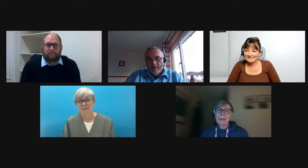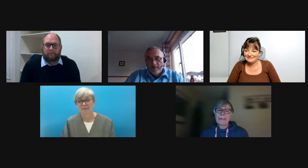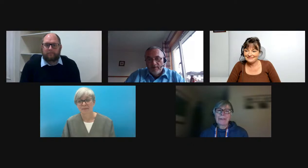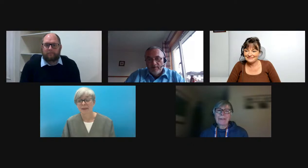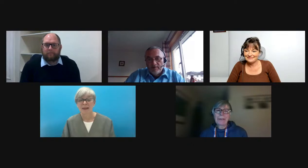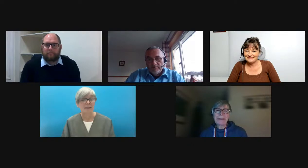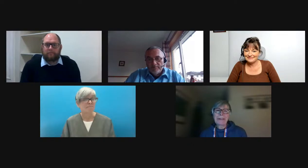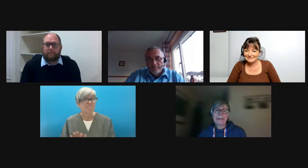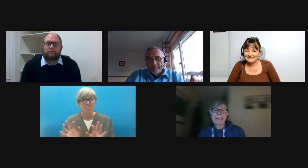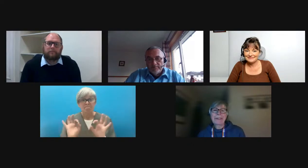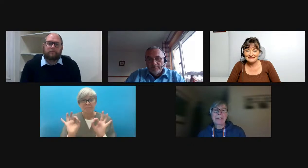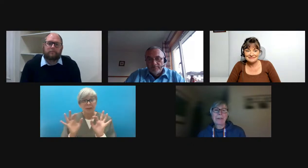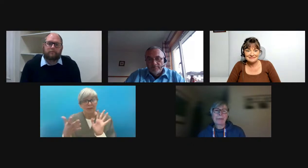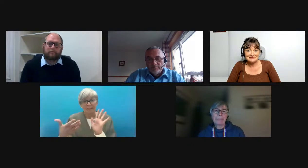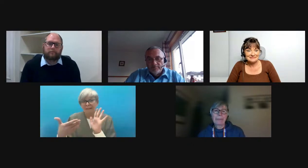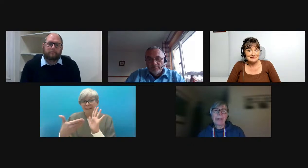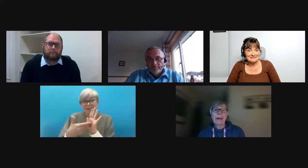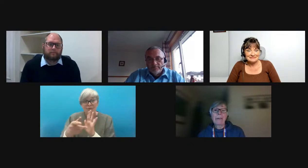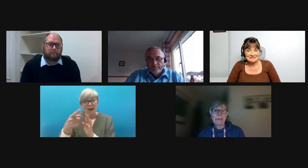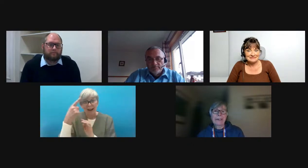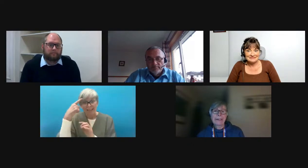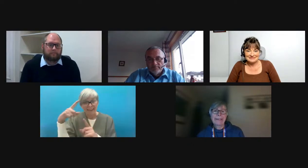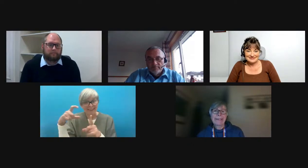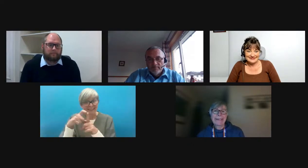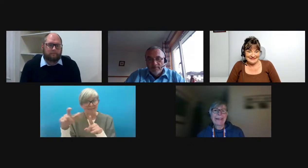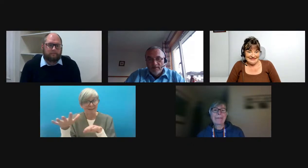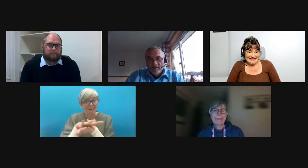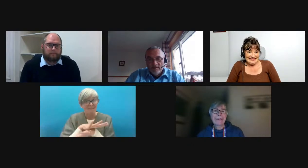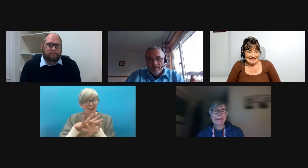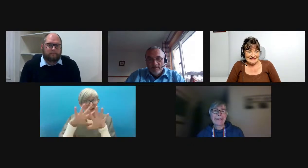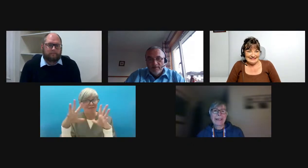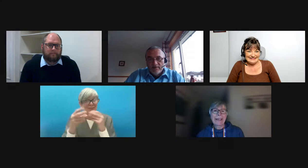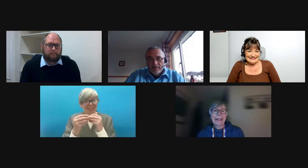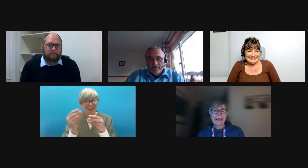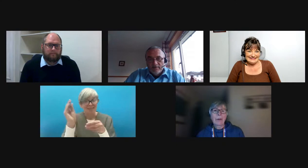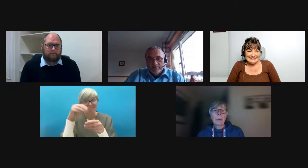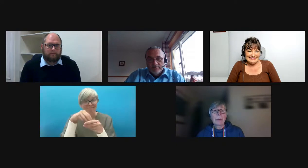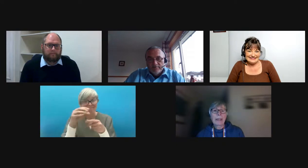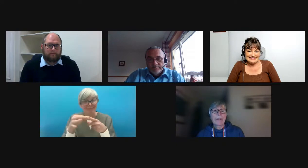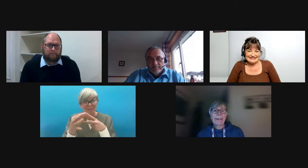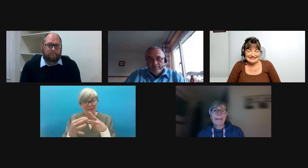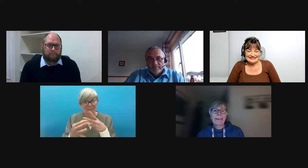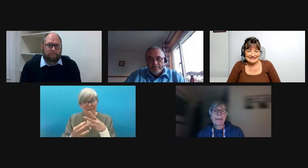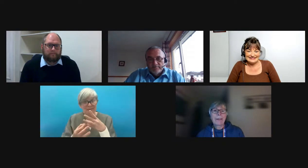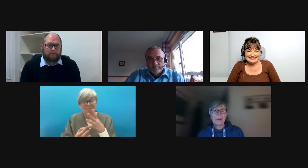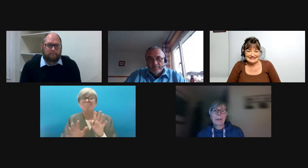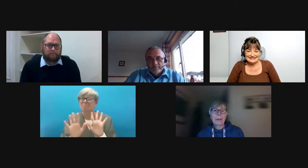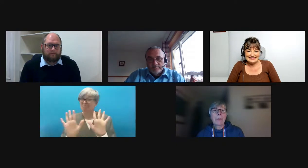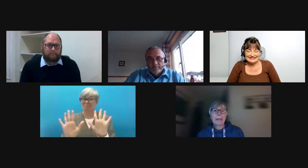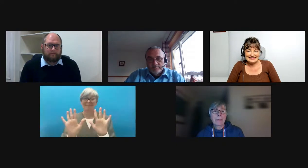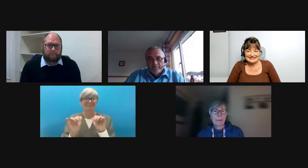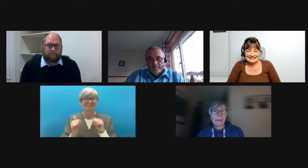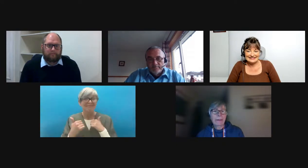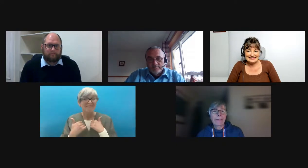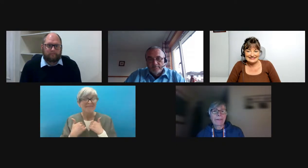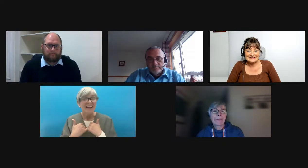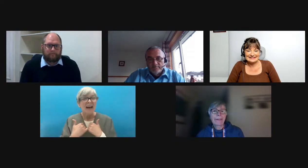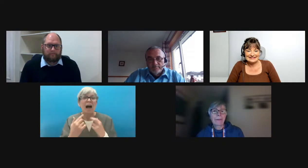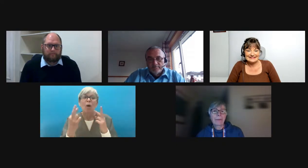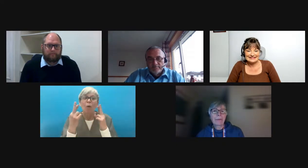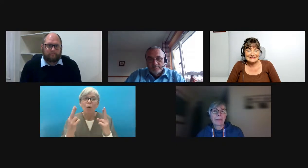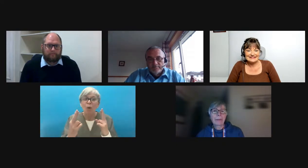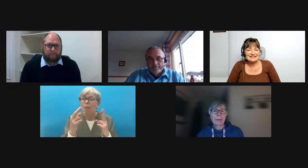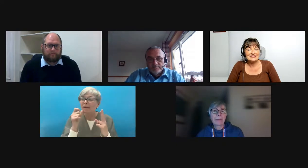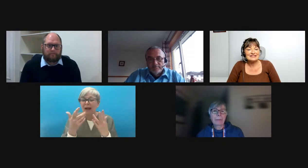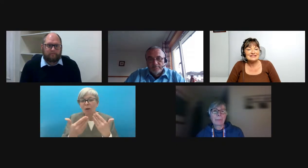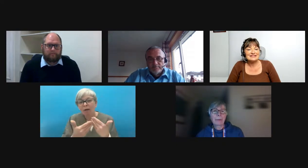No, nothing at all, Davie. I think you've covered everything. I hope we get, in the better weather, that